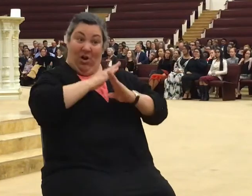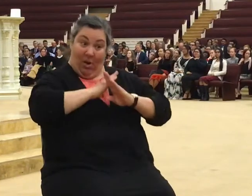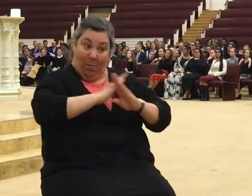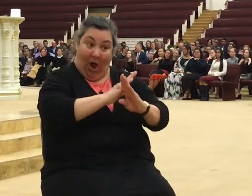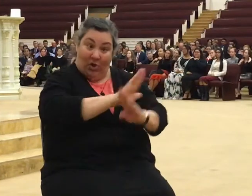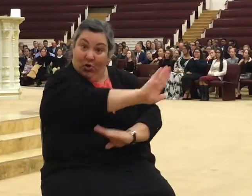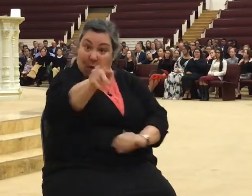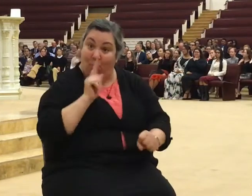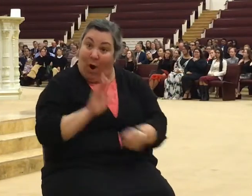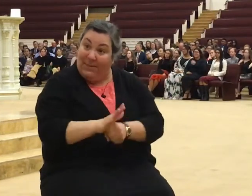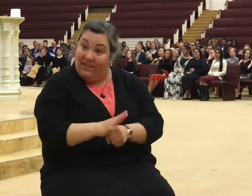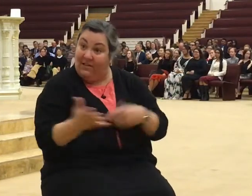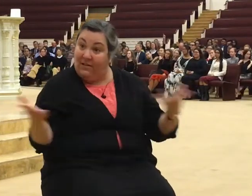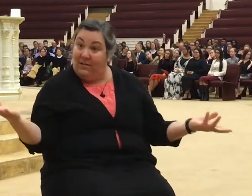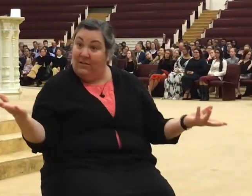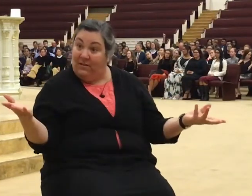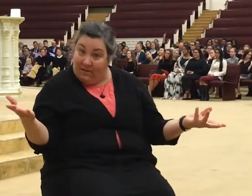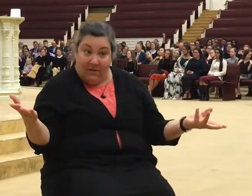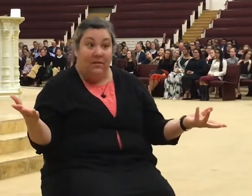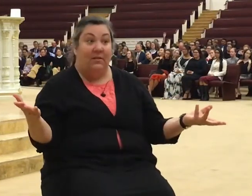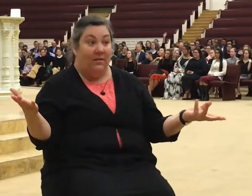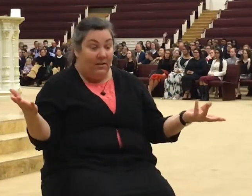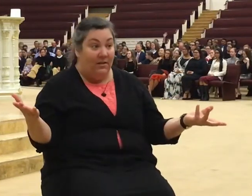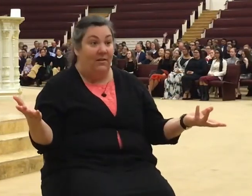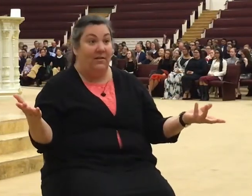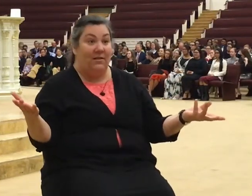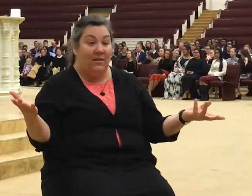promise? No.